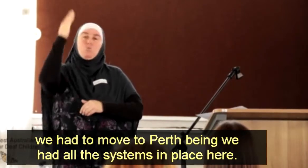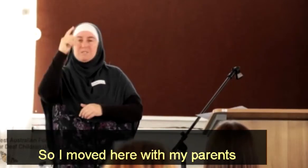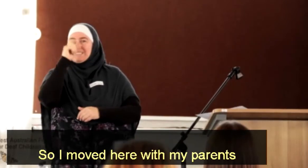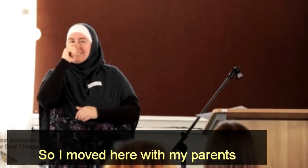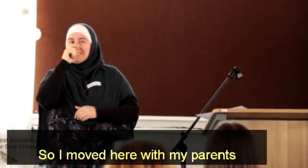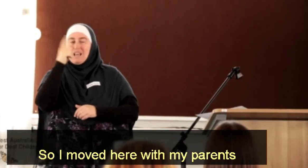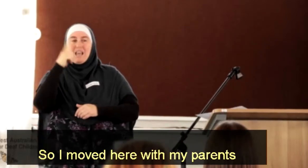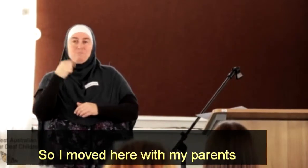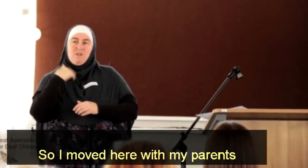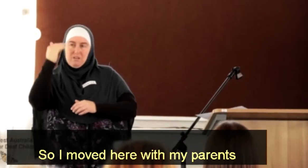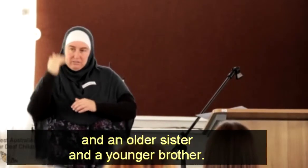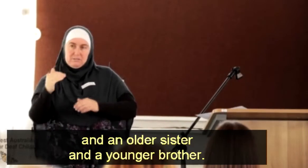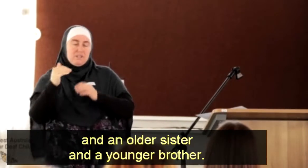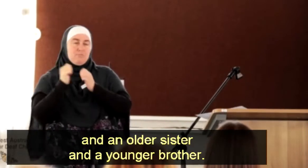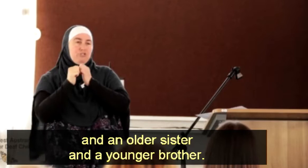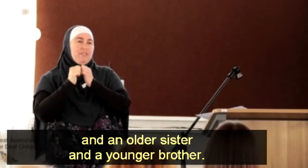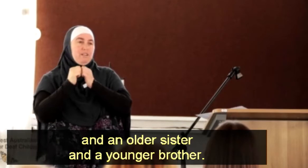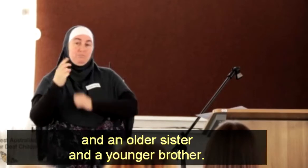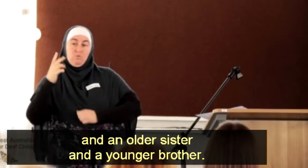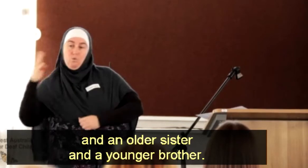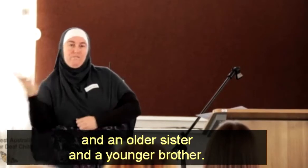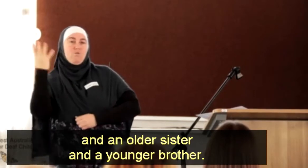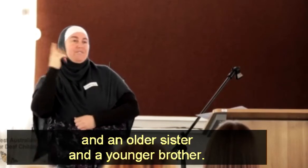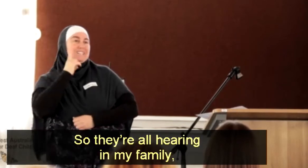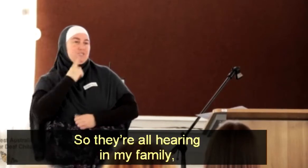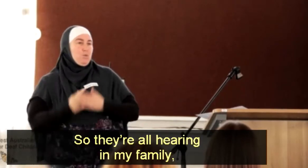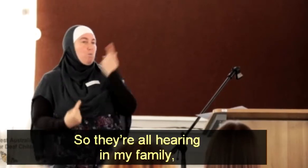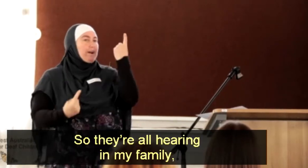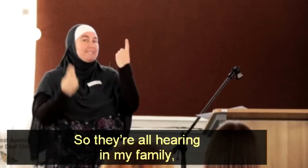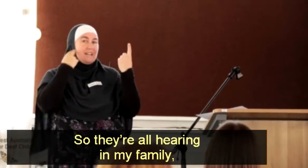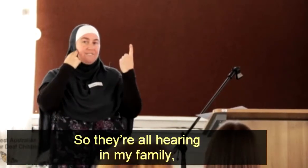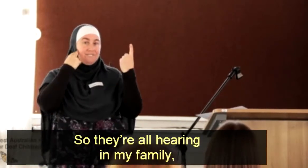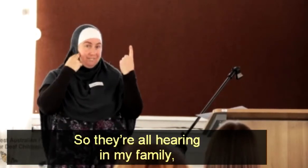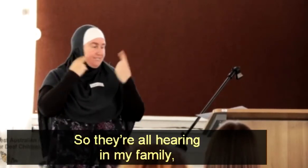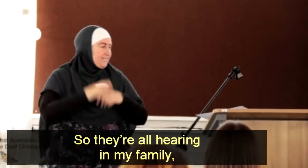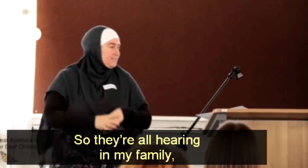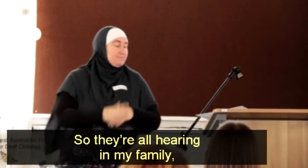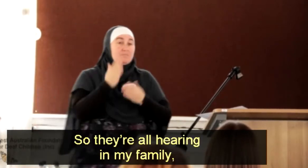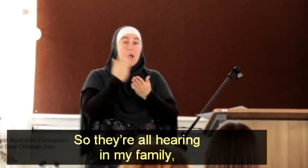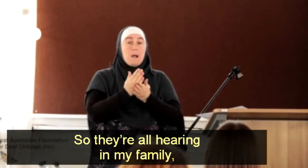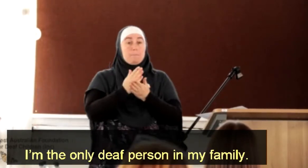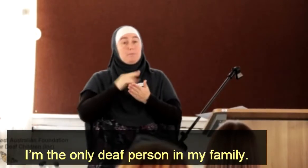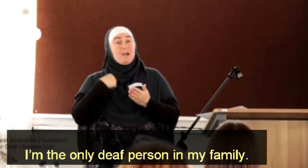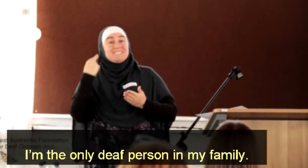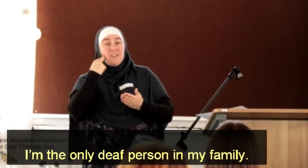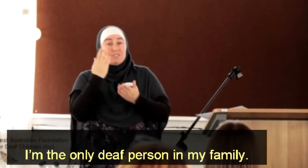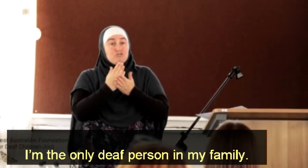I moved here with my parents and an older sister and a younger brother. So they're all hearing in my family. I'm the only deaf person in my